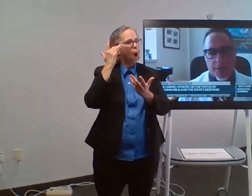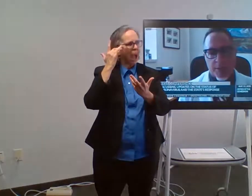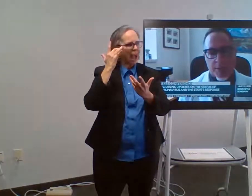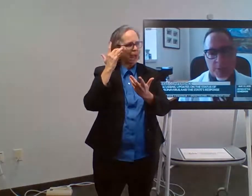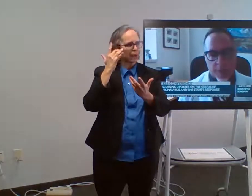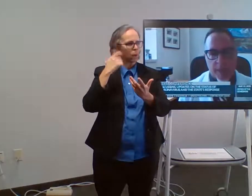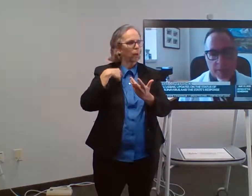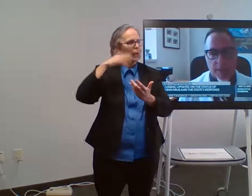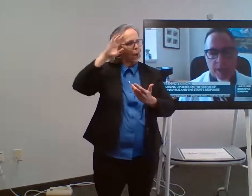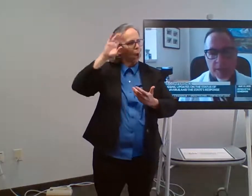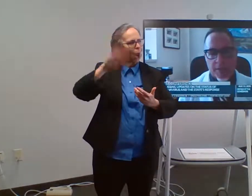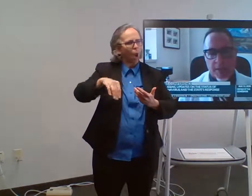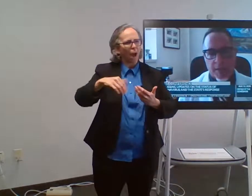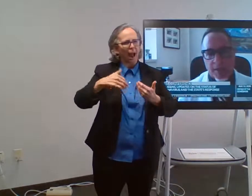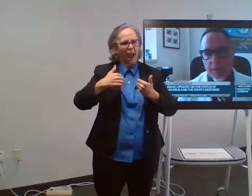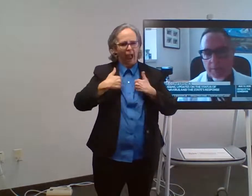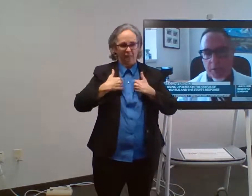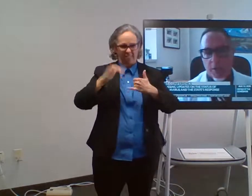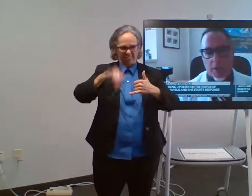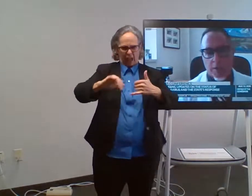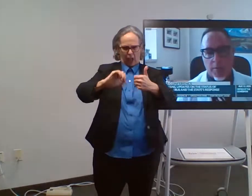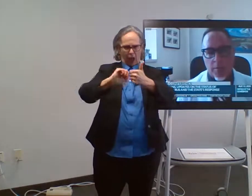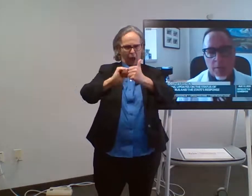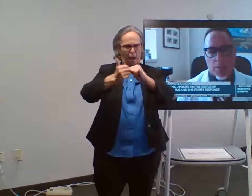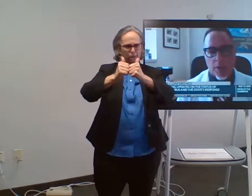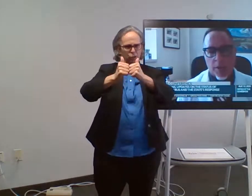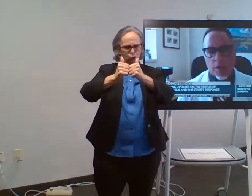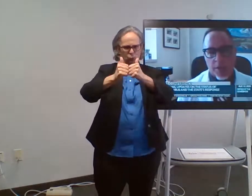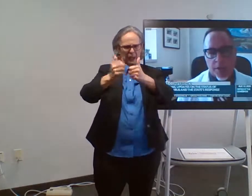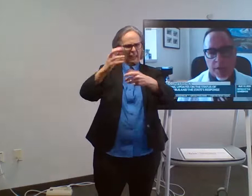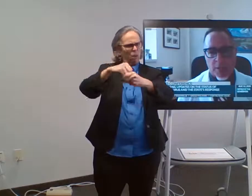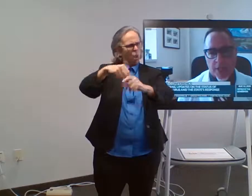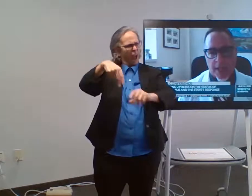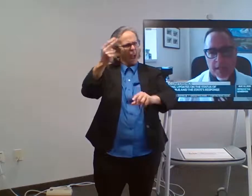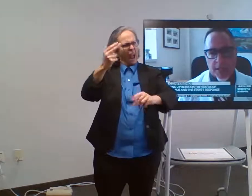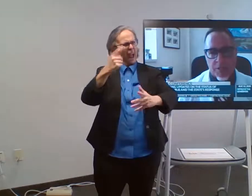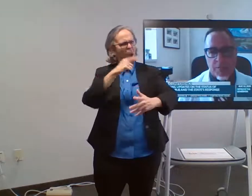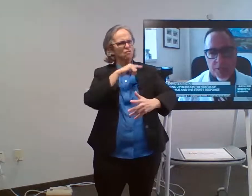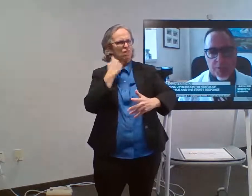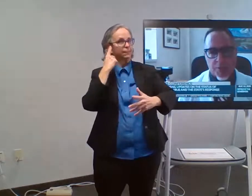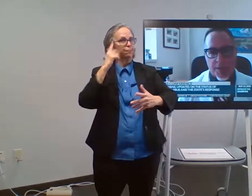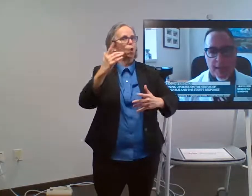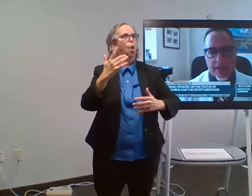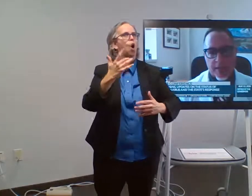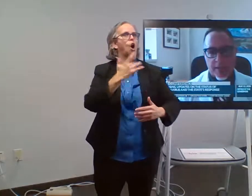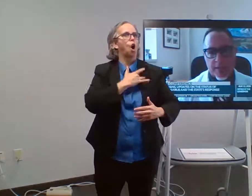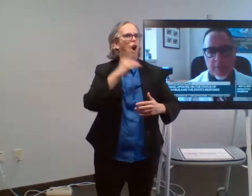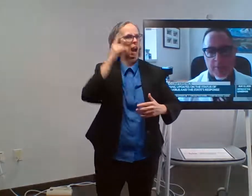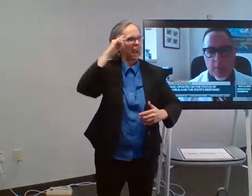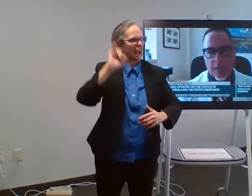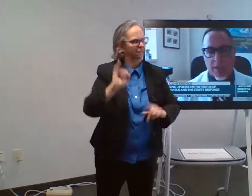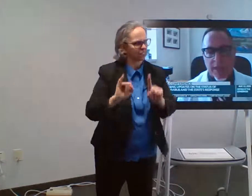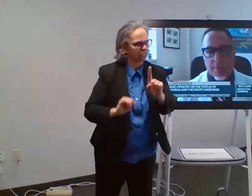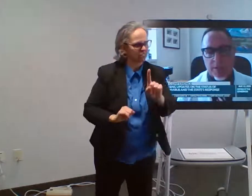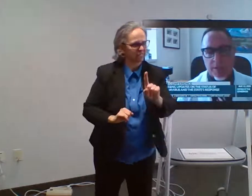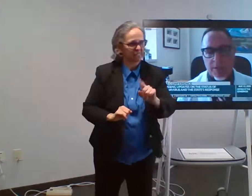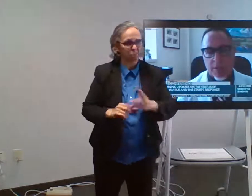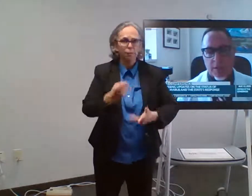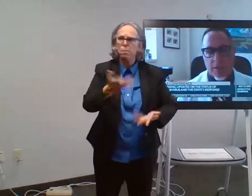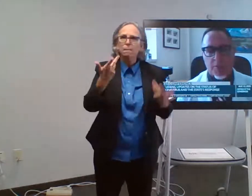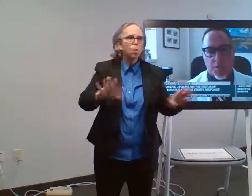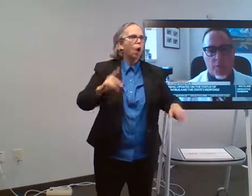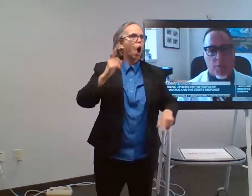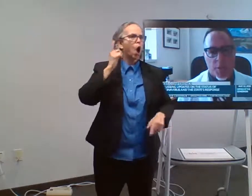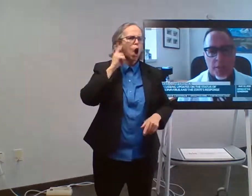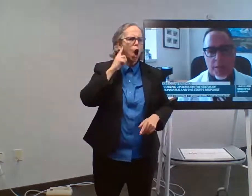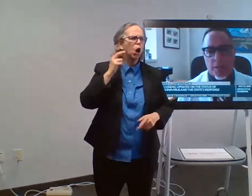athletic competition with myocarditis. There are what we call sudden cardiac death registries in athletes that have been well established